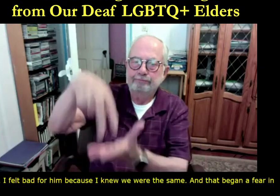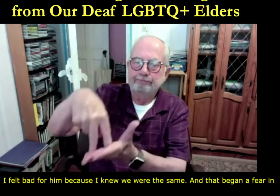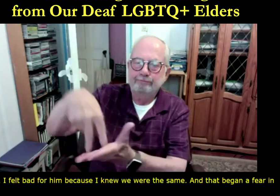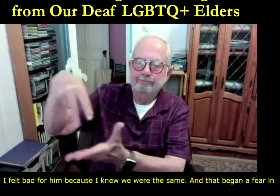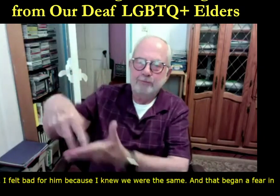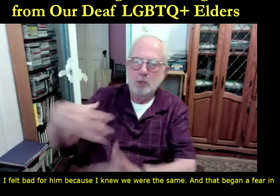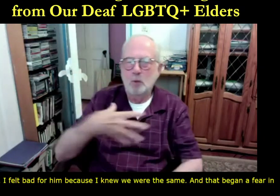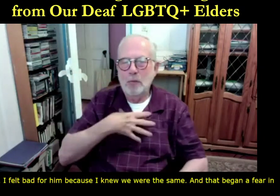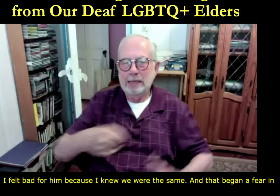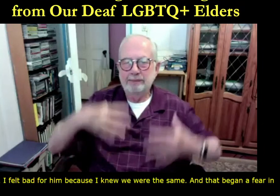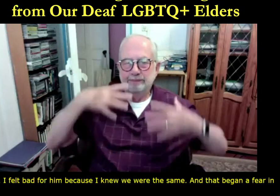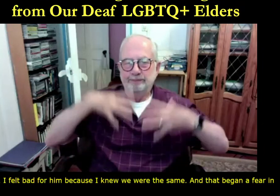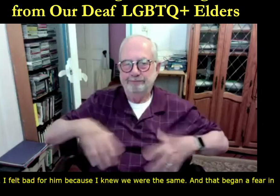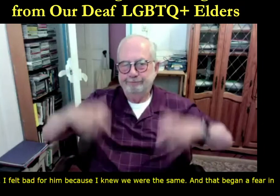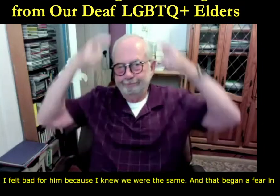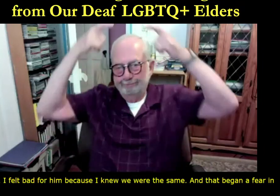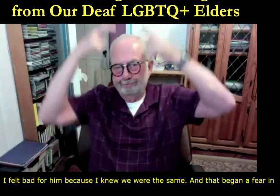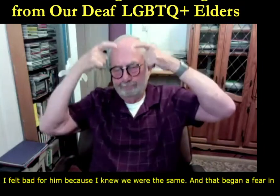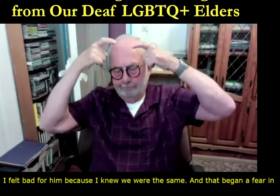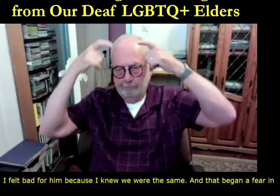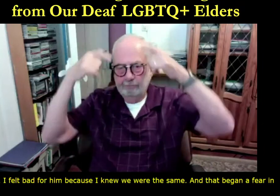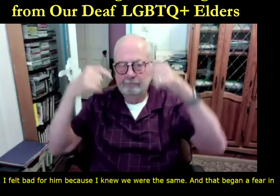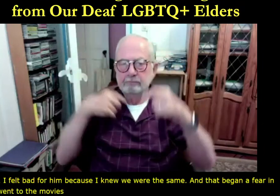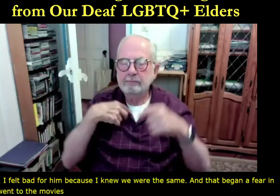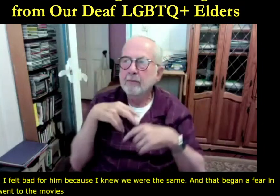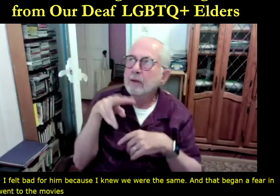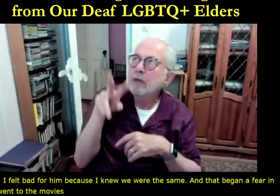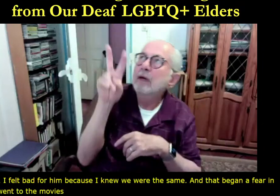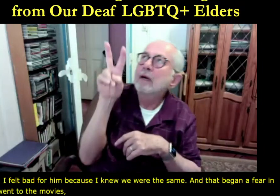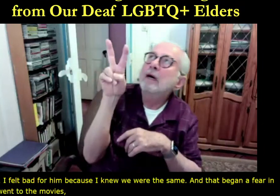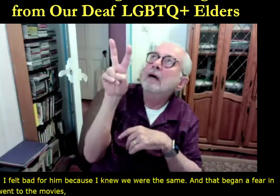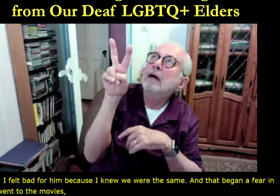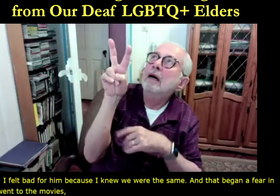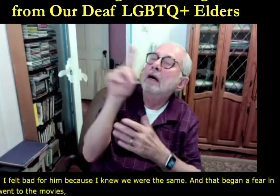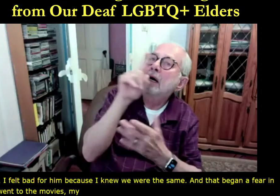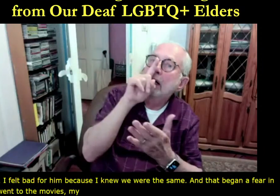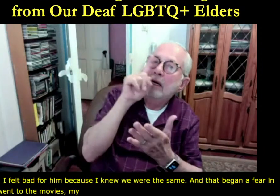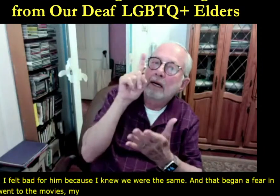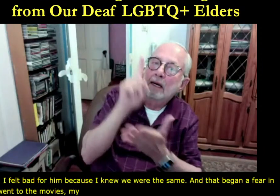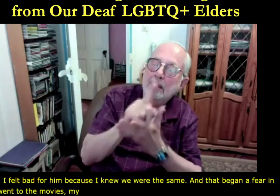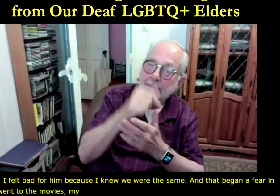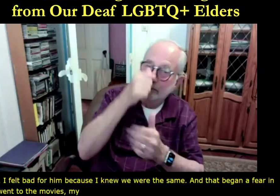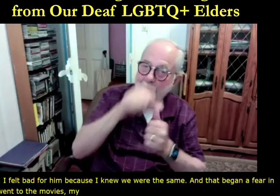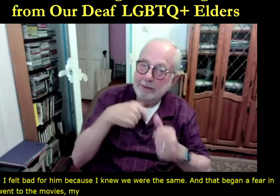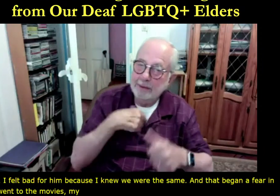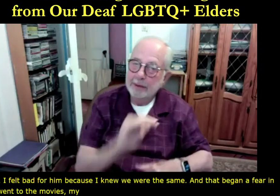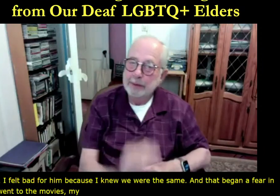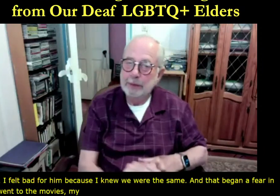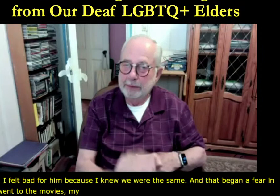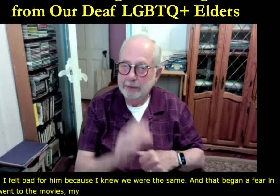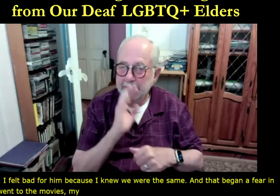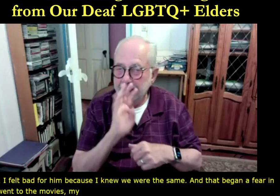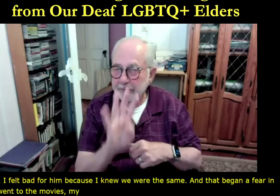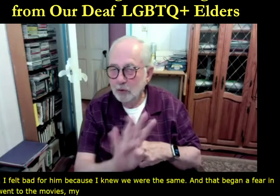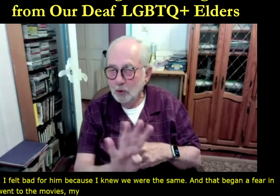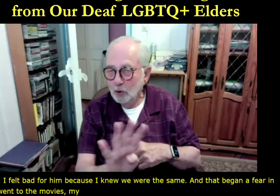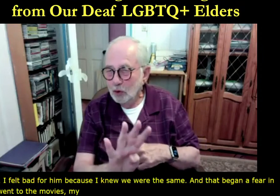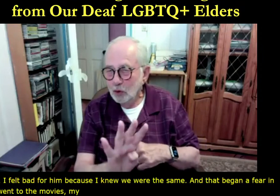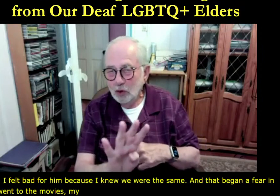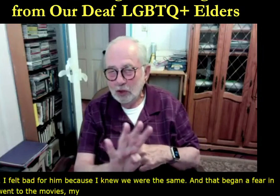and there were two sailors standing outside in their uniforms and i looked up at them and i kind of